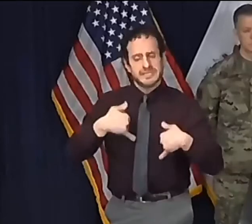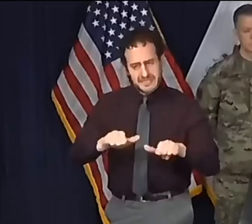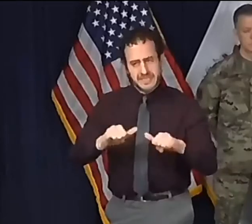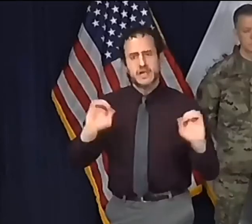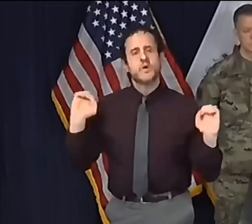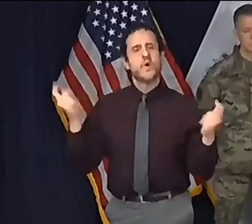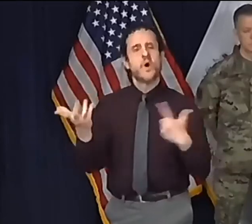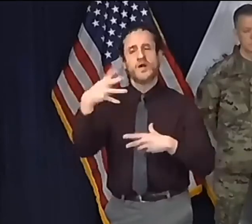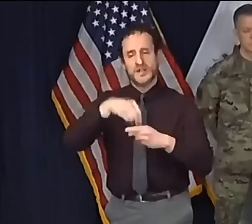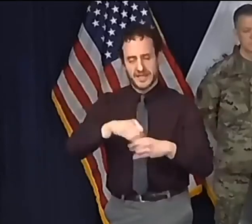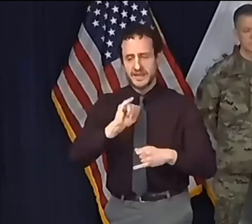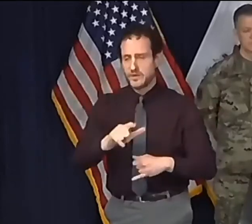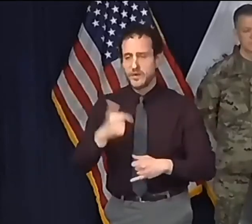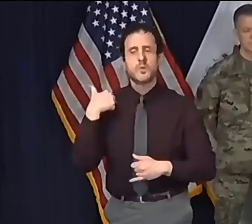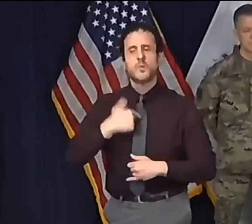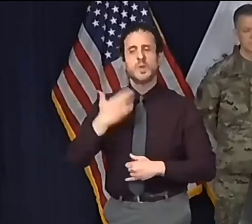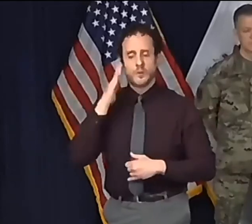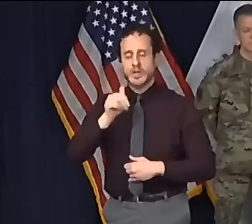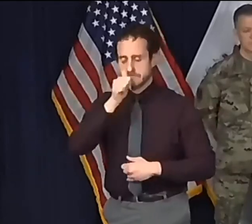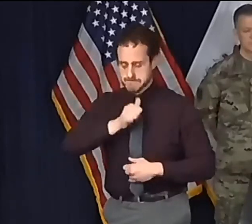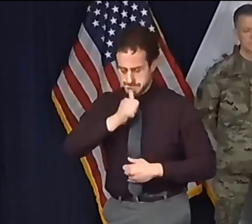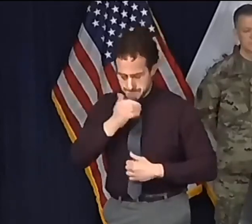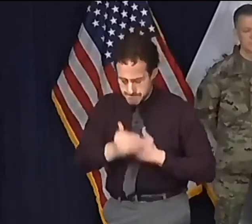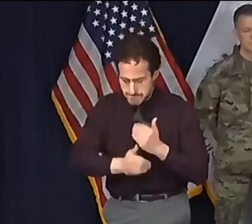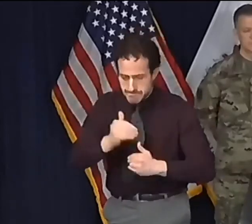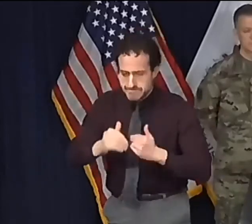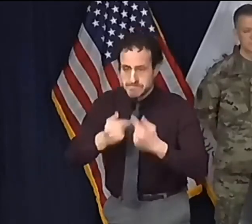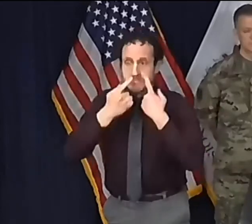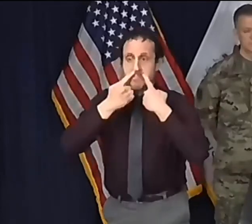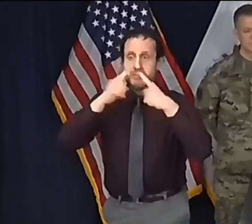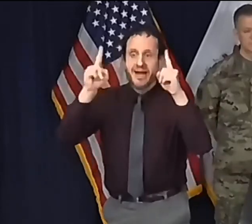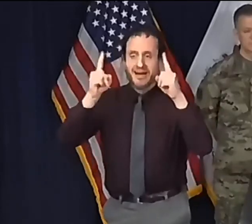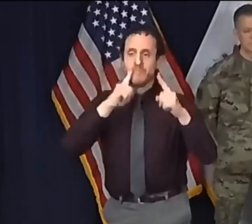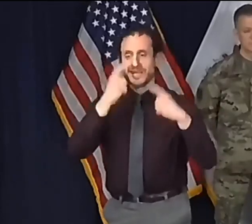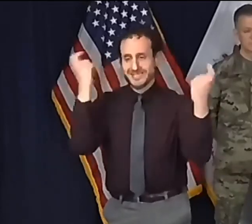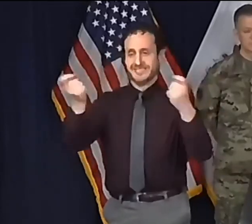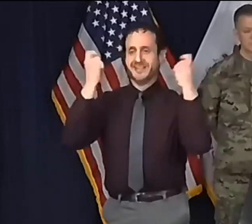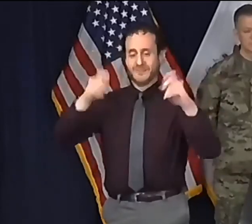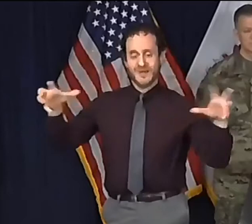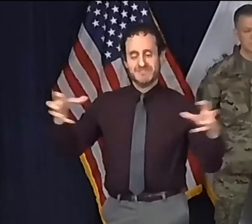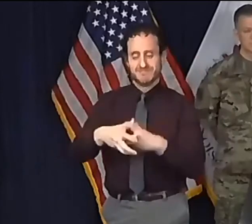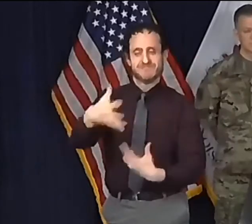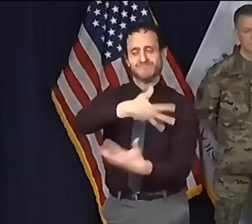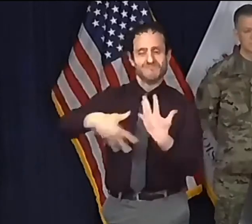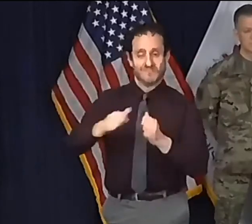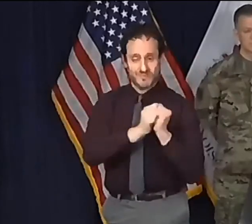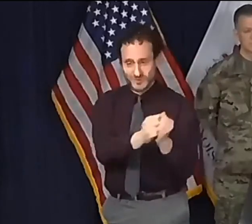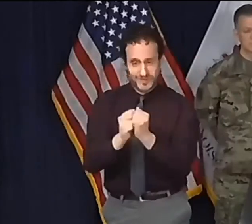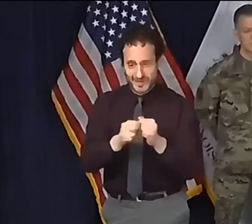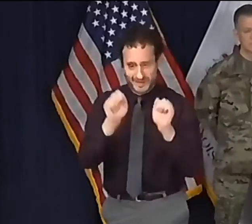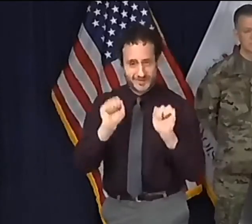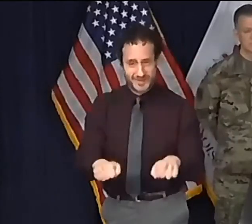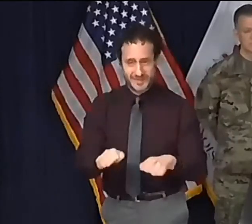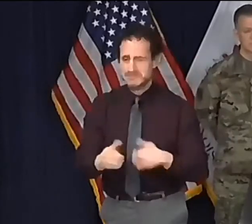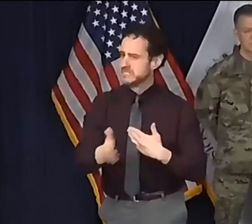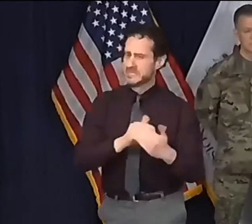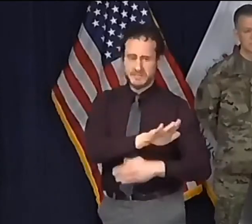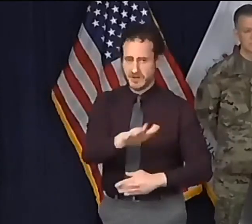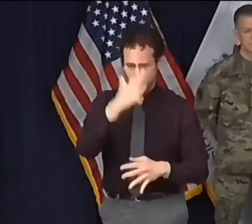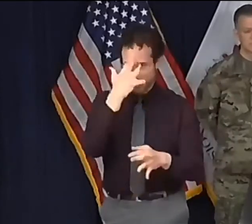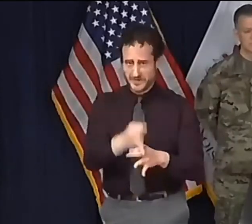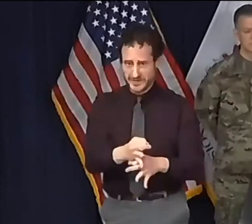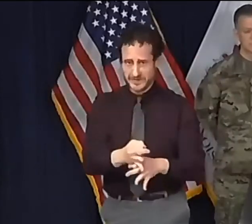going to get to the other side of this pandemic and all be able to celebrate whatever faith we celebrate together soon.